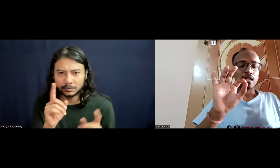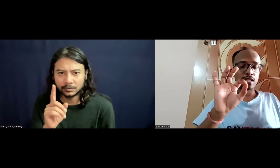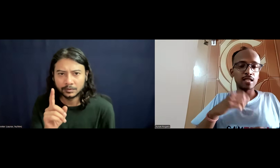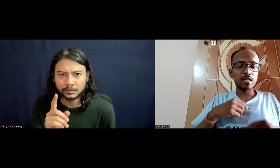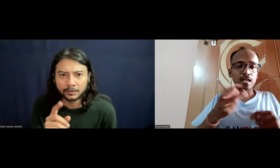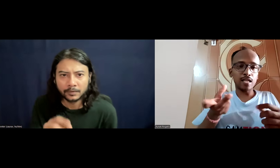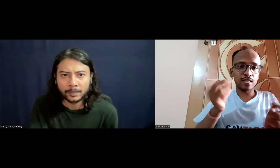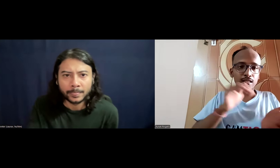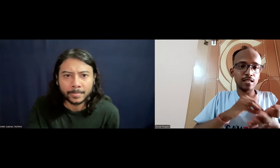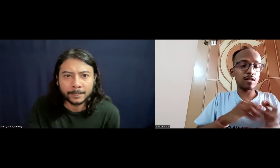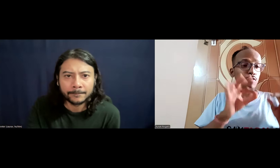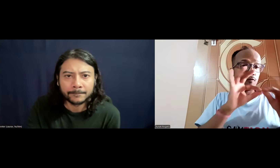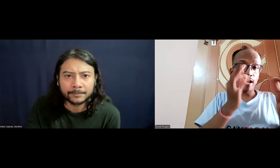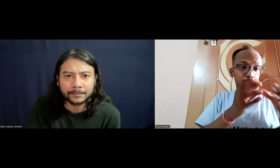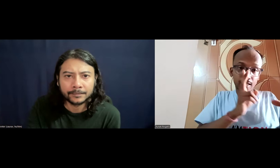See,